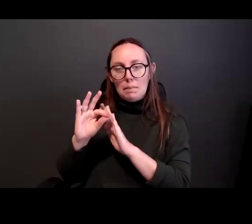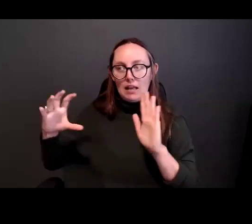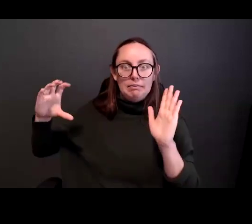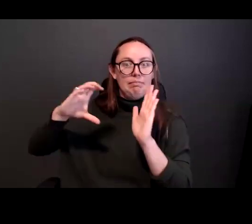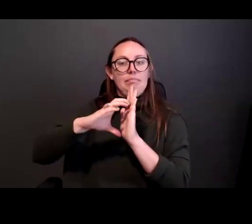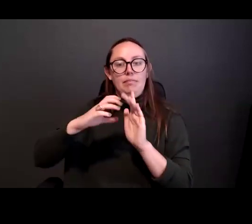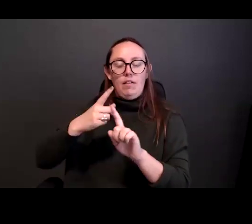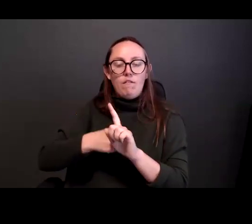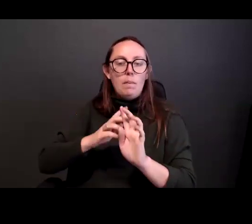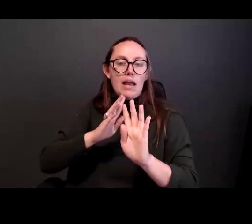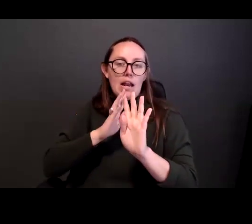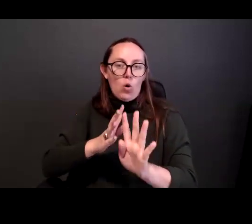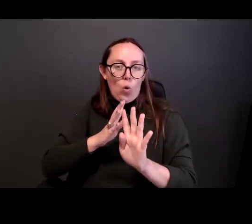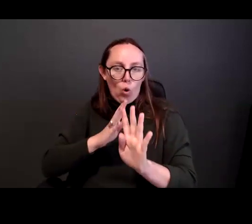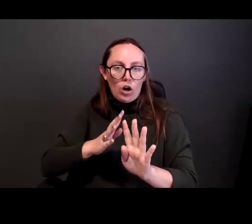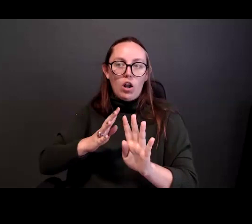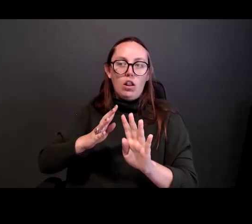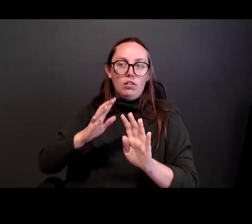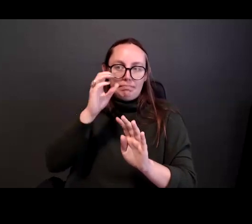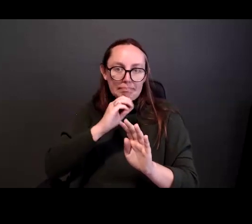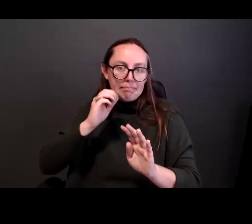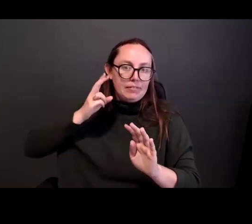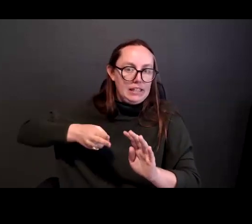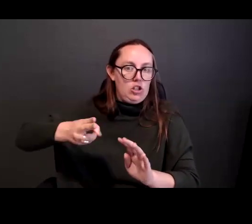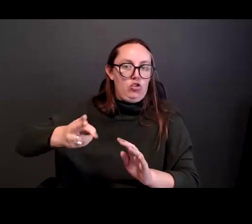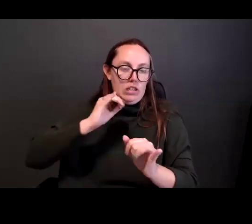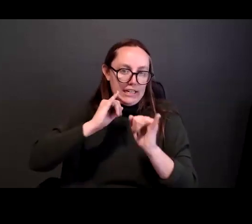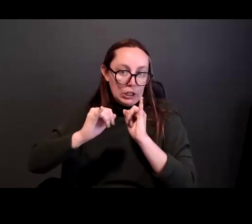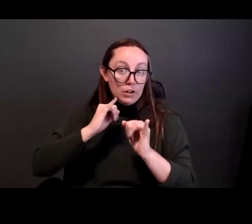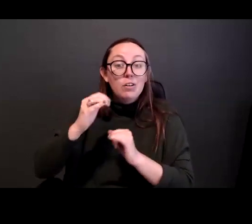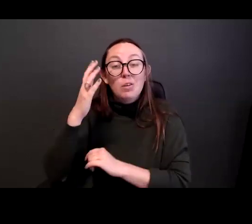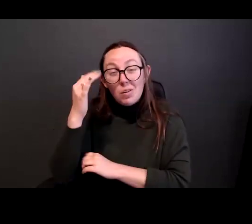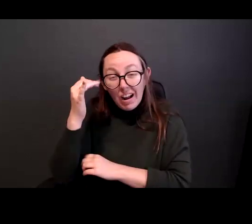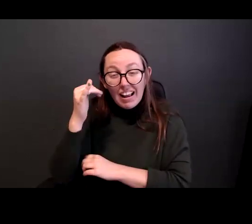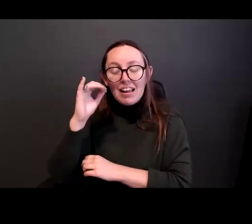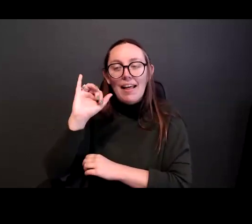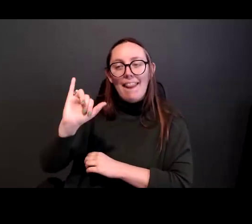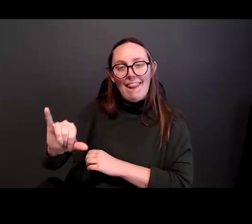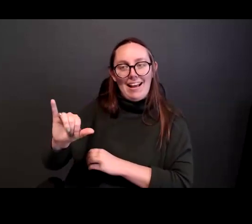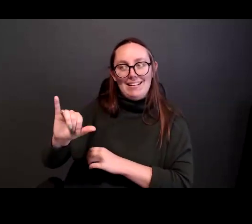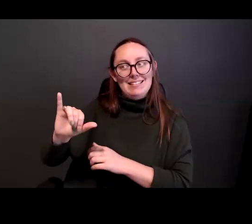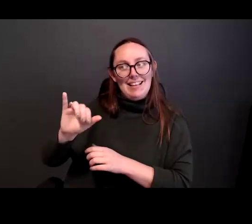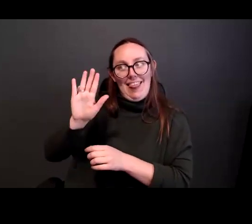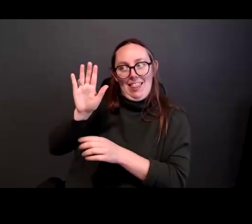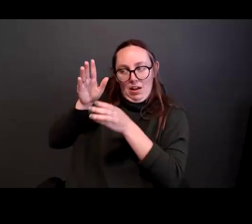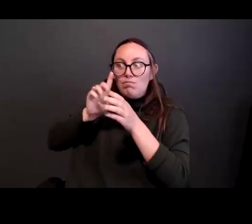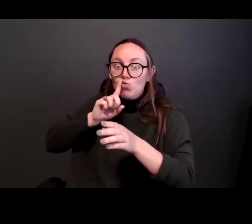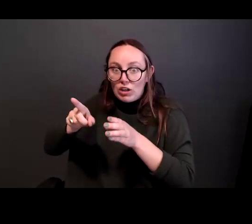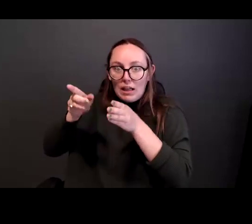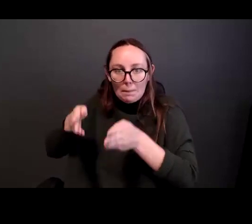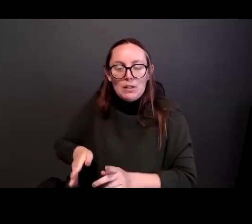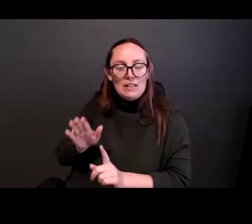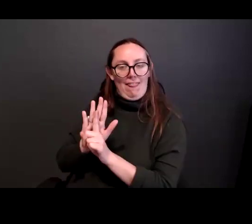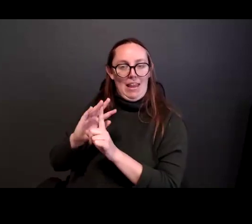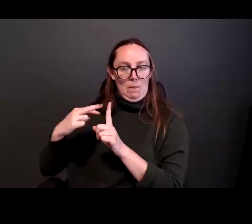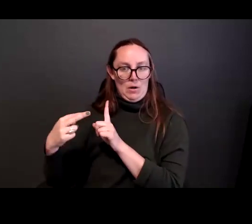because it is a first person perspective, right? So I choose this, I take a look at